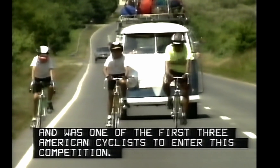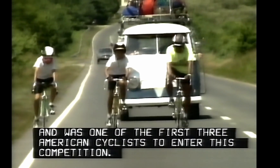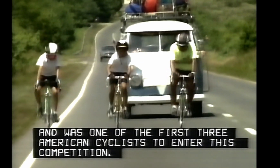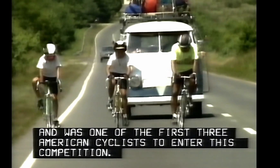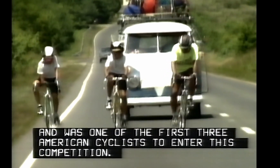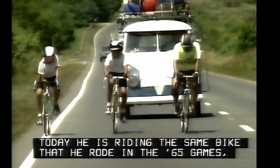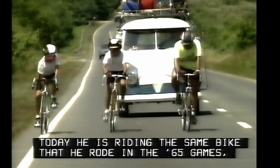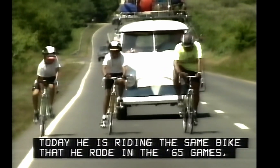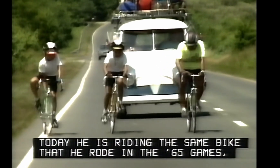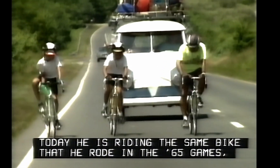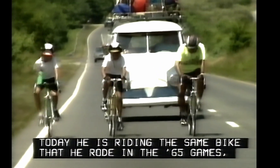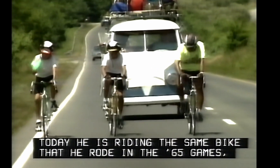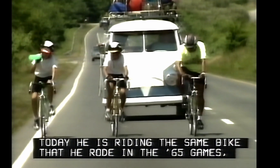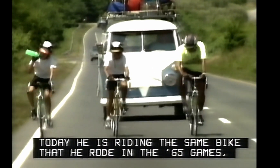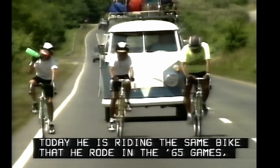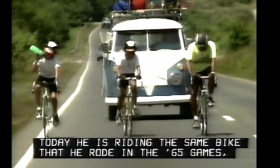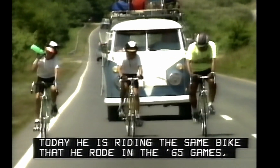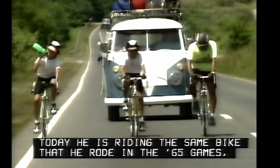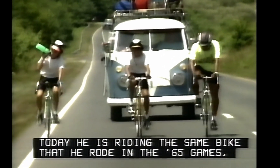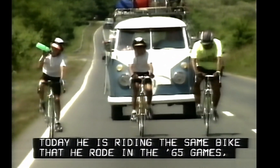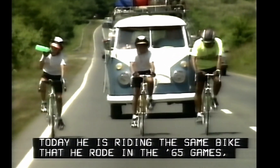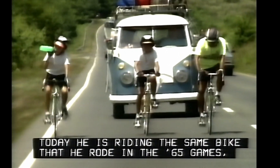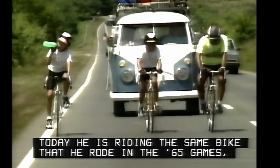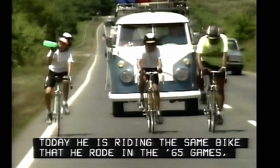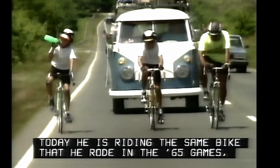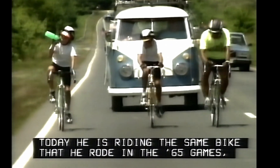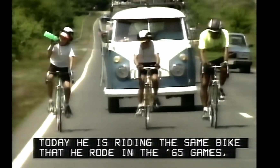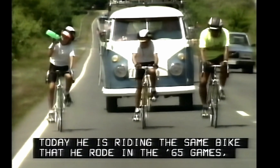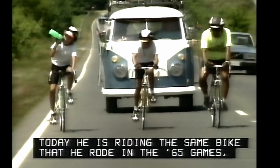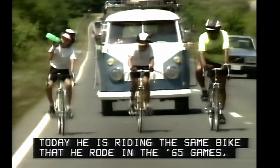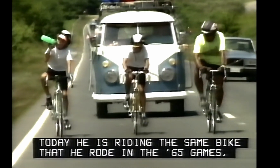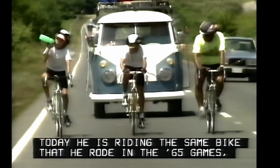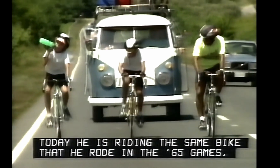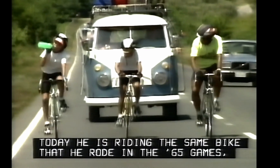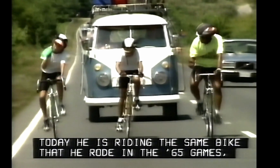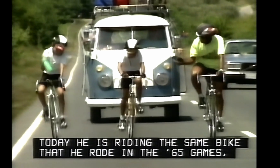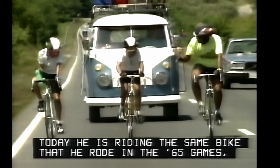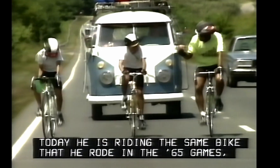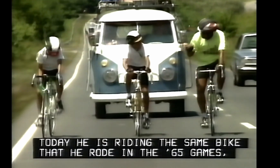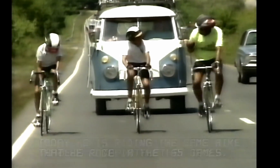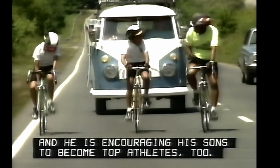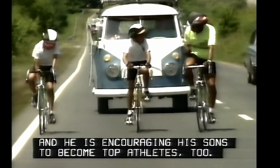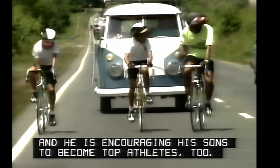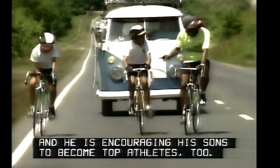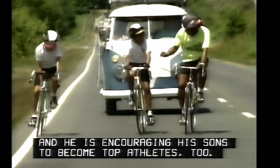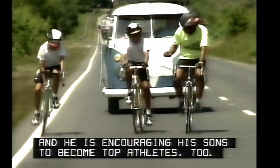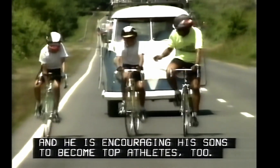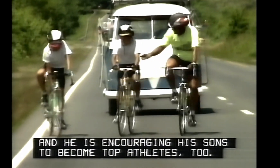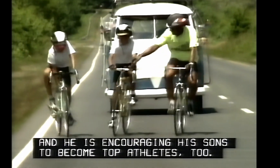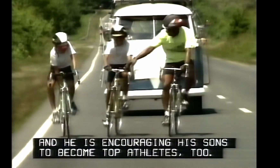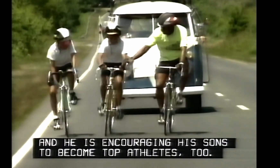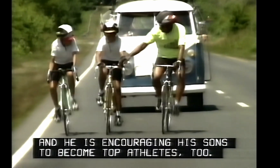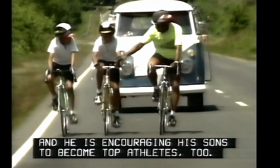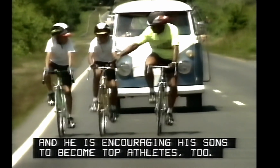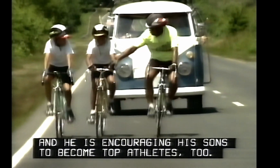We stopped at Yuma, Arizona. It was very hot, 114 degrees. Even the water boiled. We